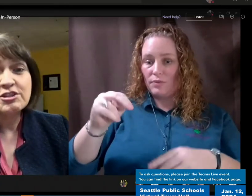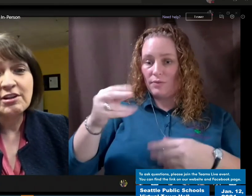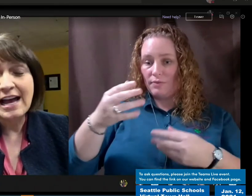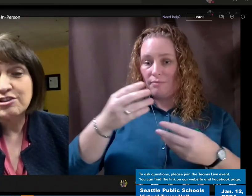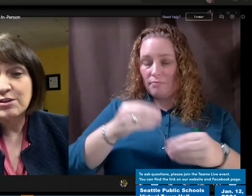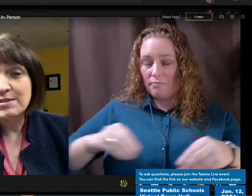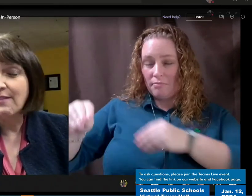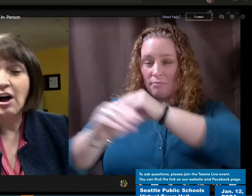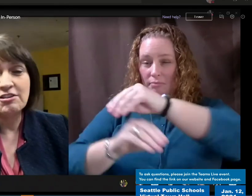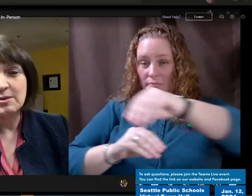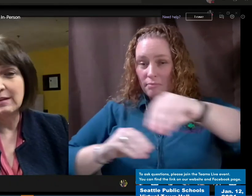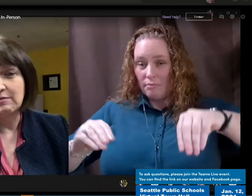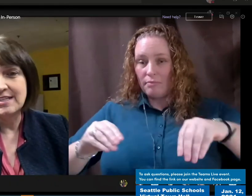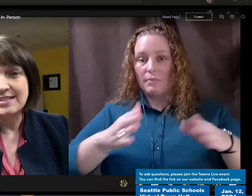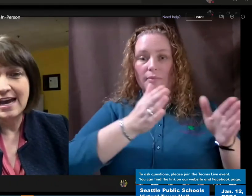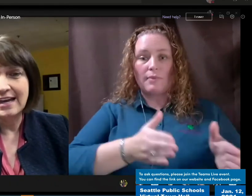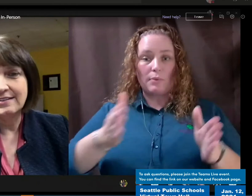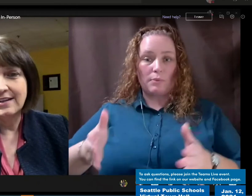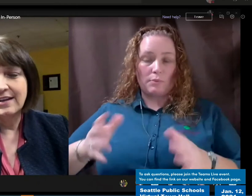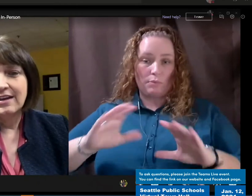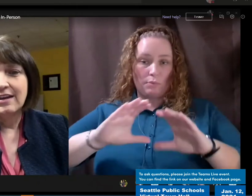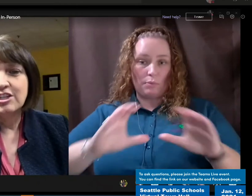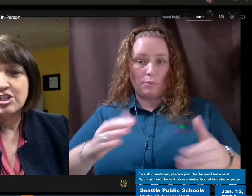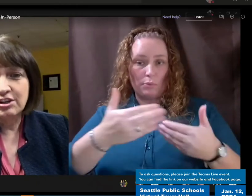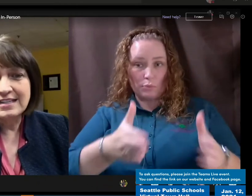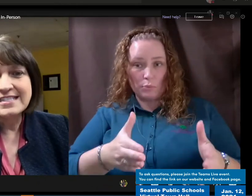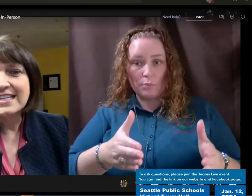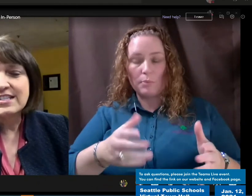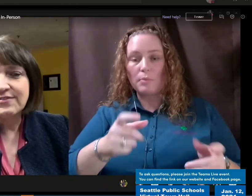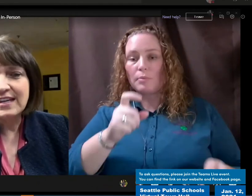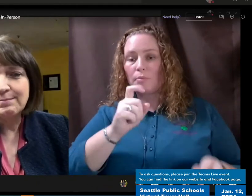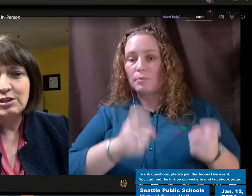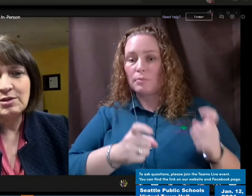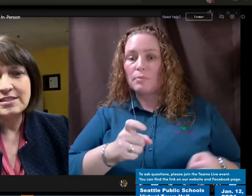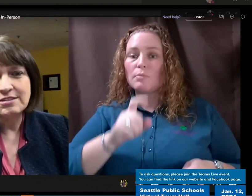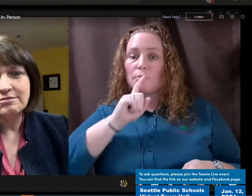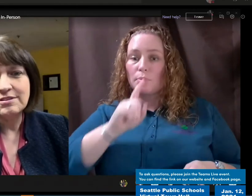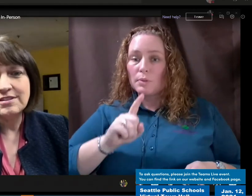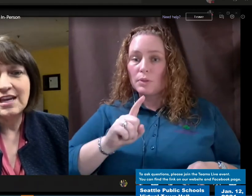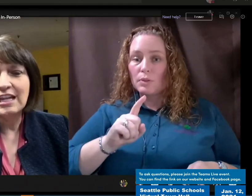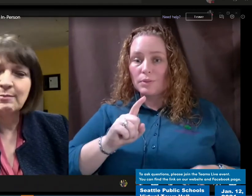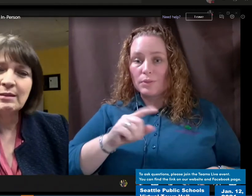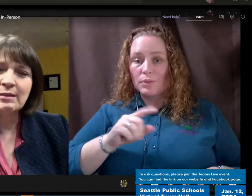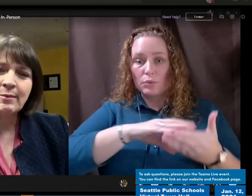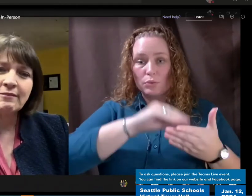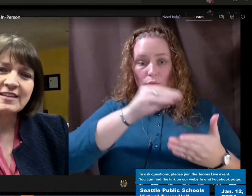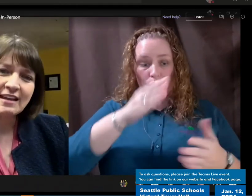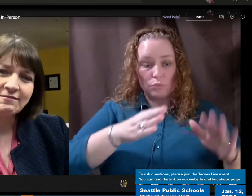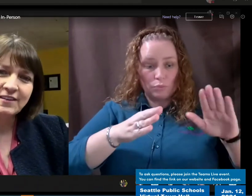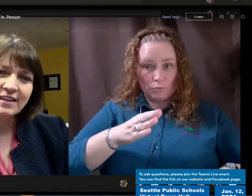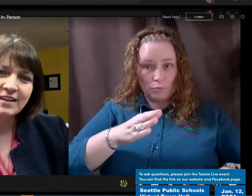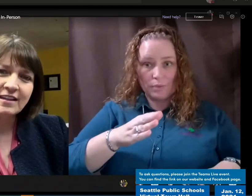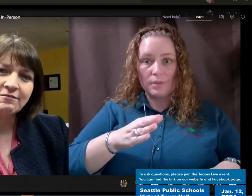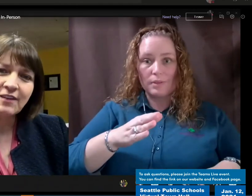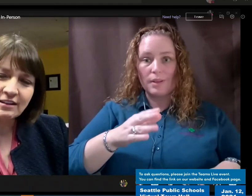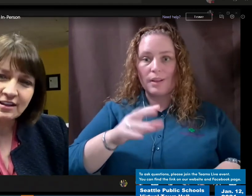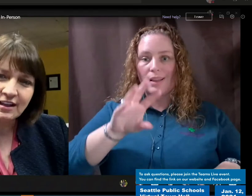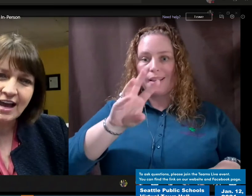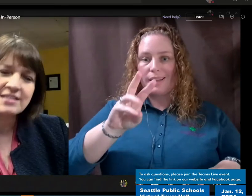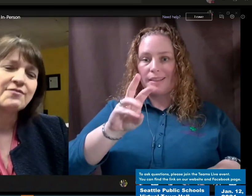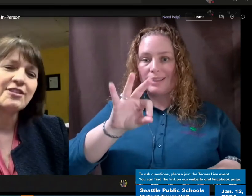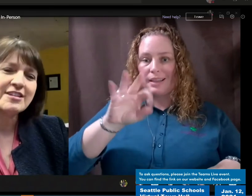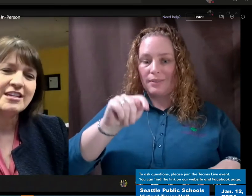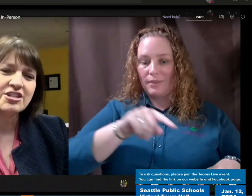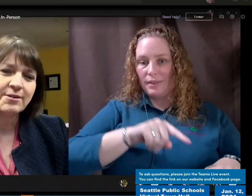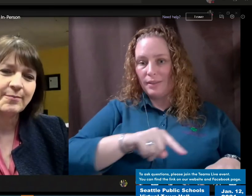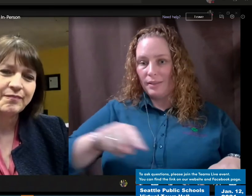Individual classrooms have also been redesigned, ensuring 6 feet between students and a minimum of 10 feet in the front of the class